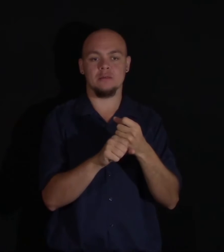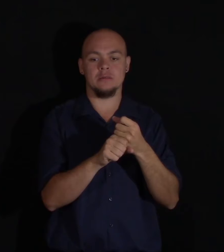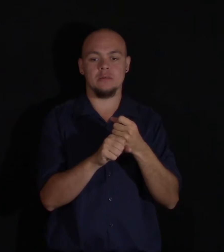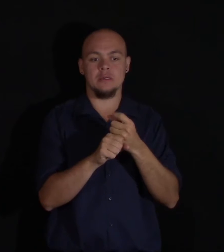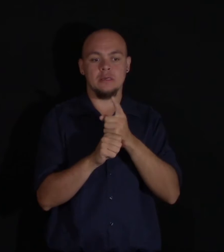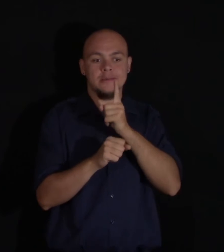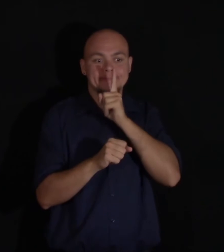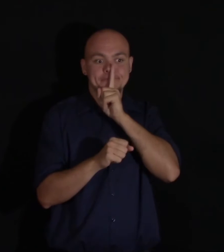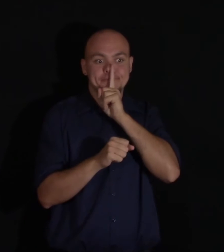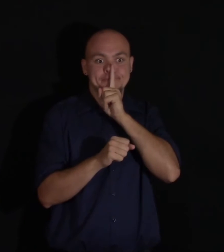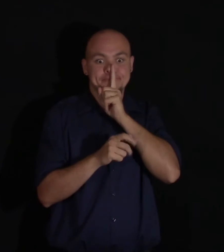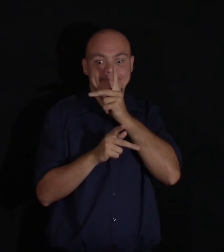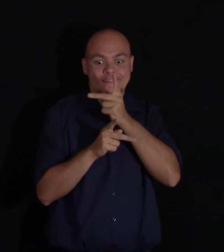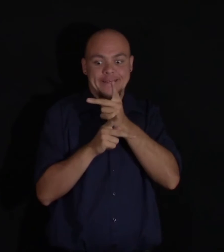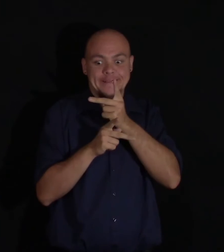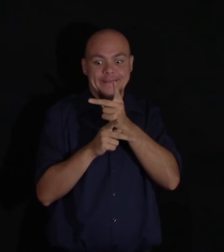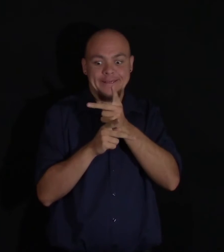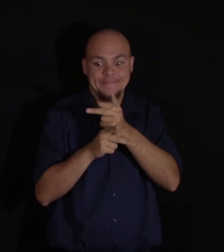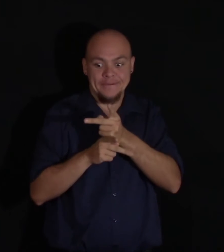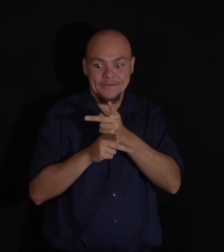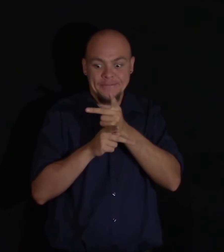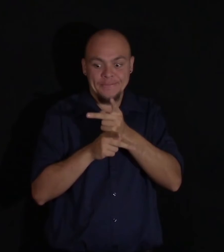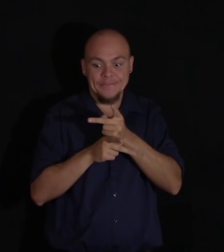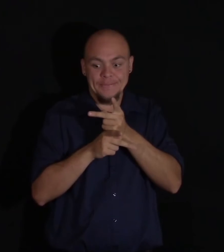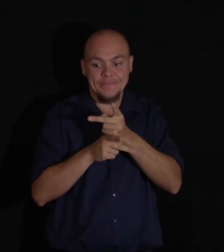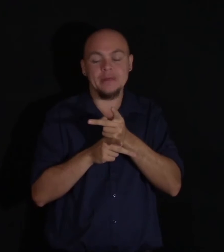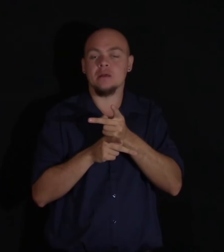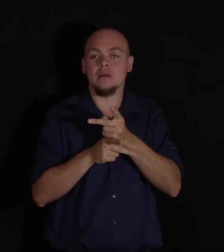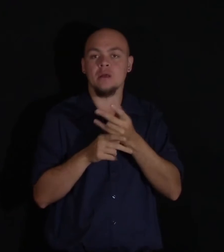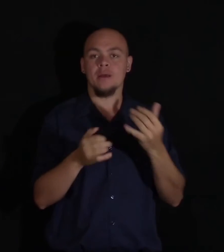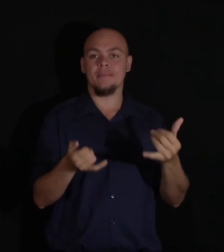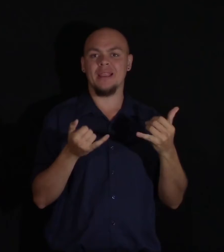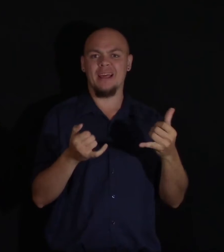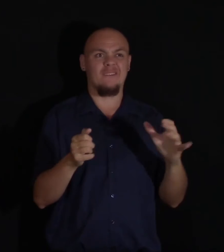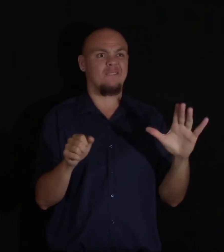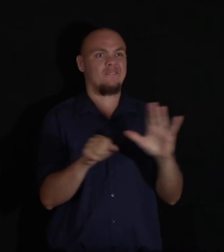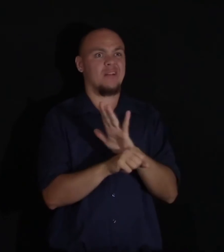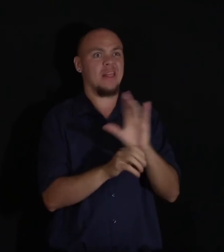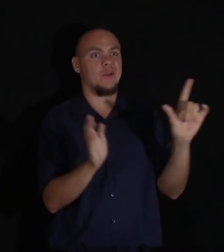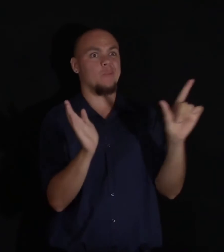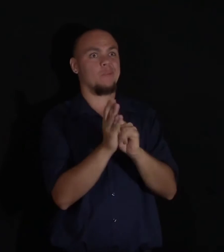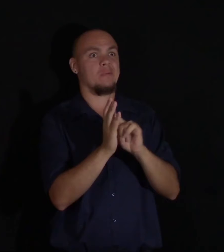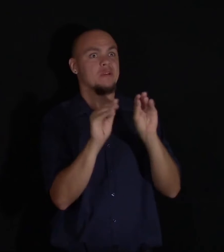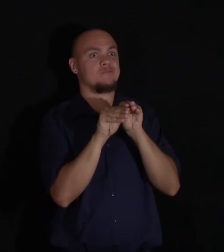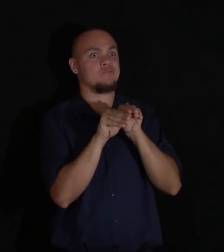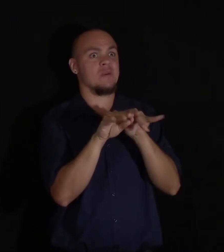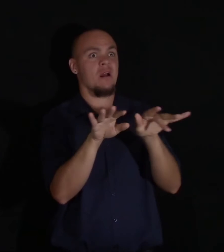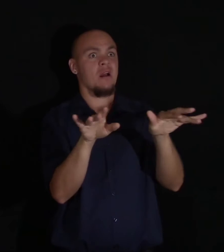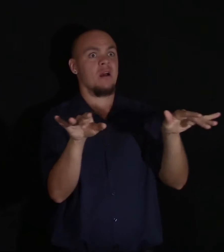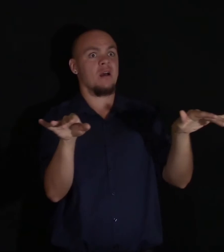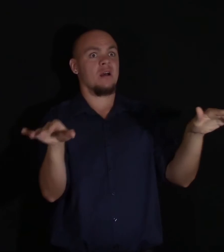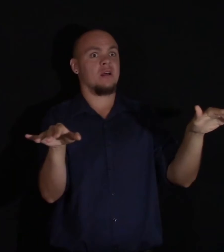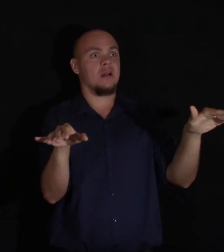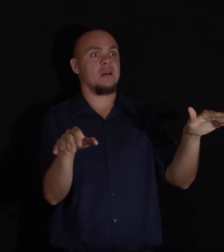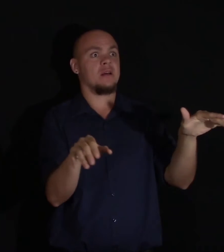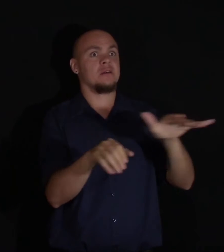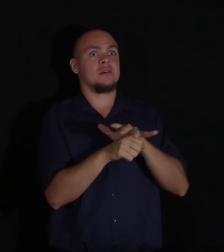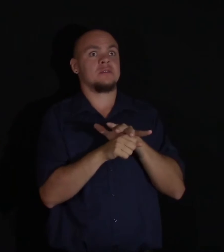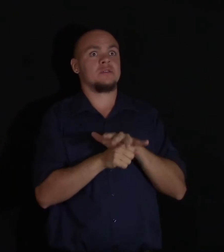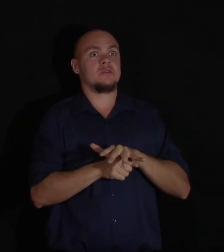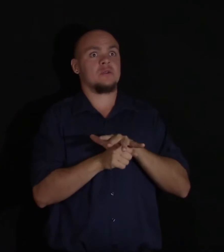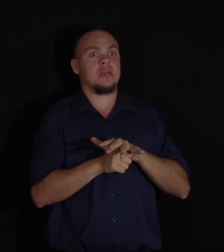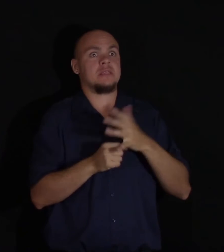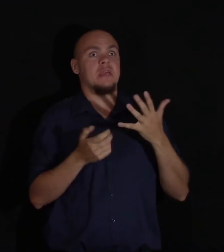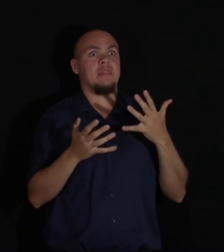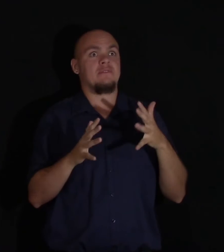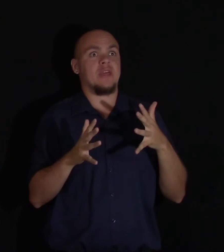a secret that now was in the full press, and the stress and the fear were